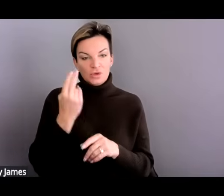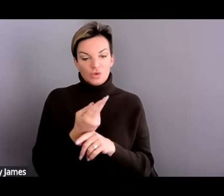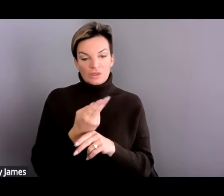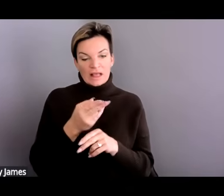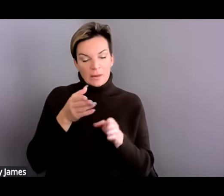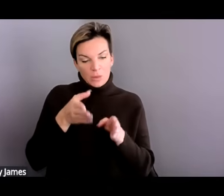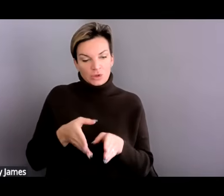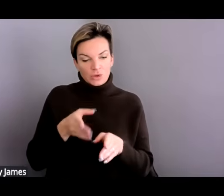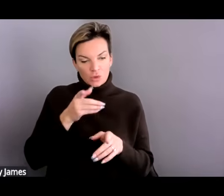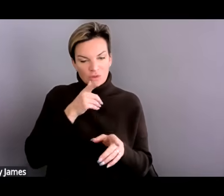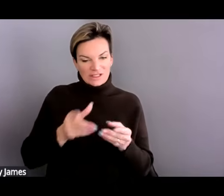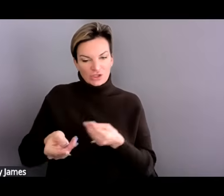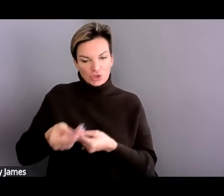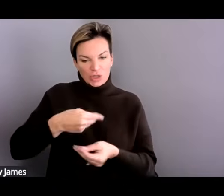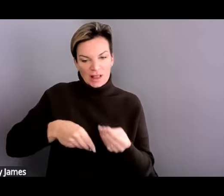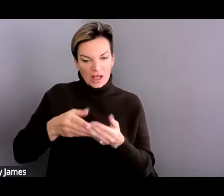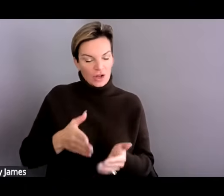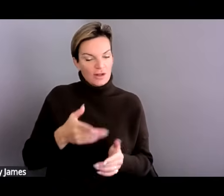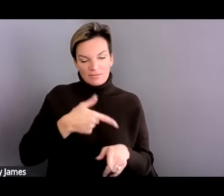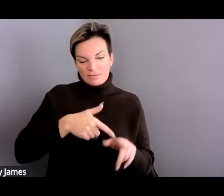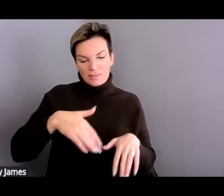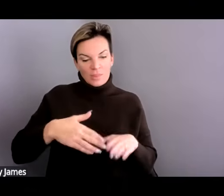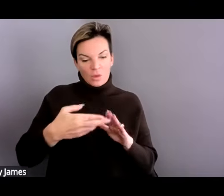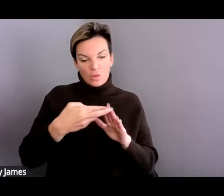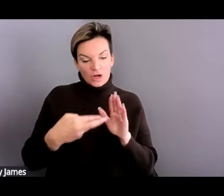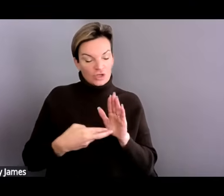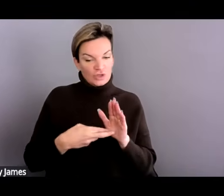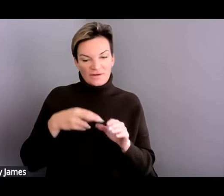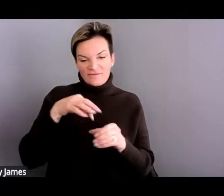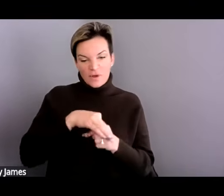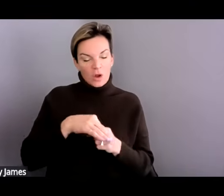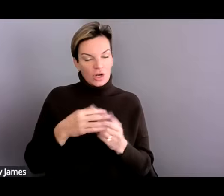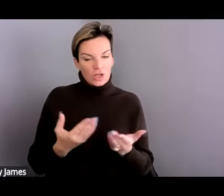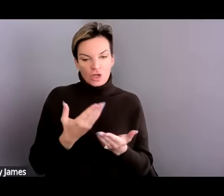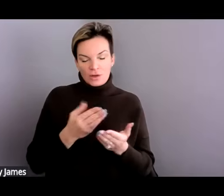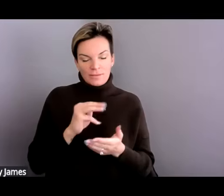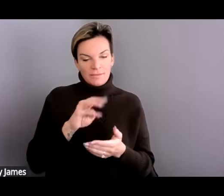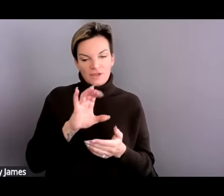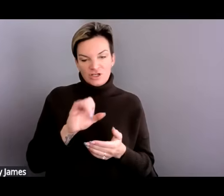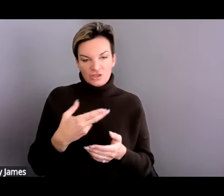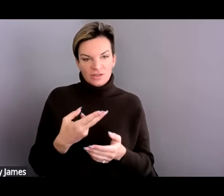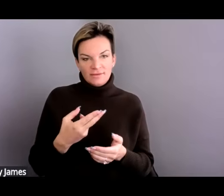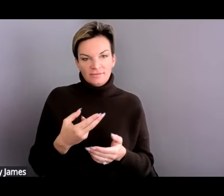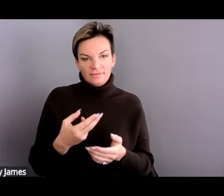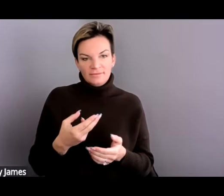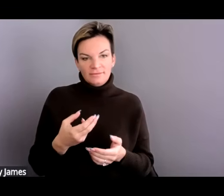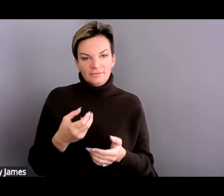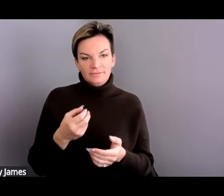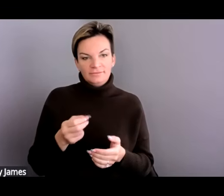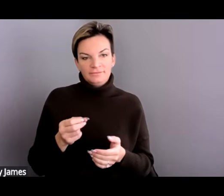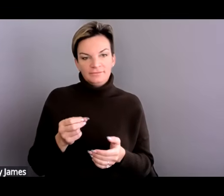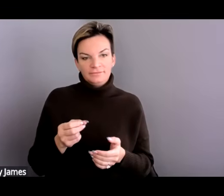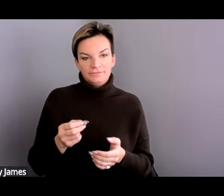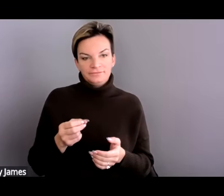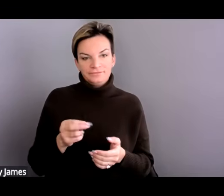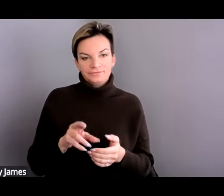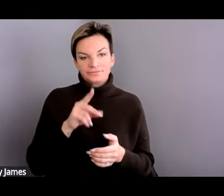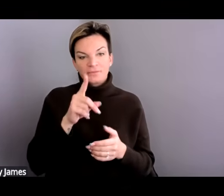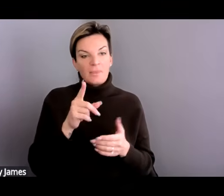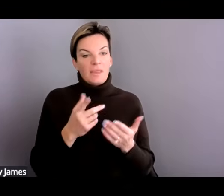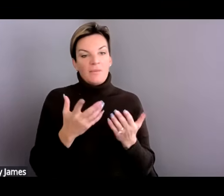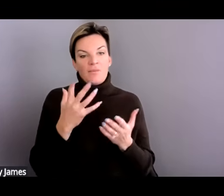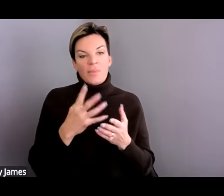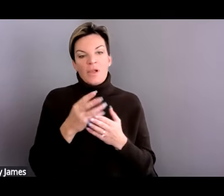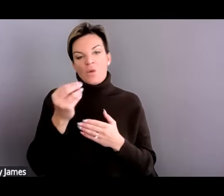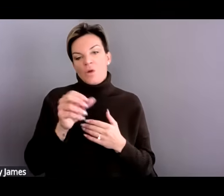registered in the state of Michigan, registered to vote in the state of Michigan, or if they are all outside of the state of Michigan,